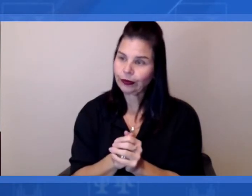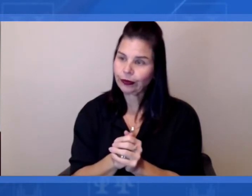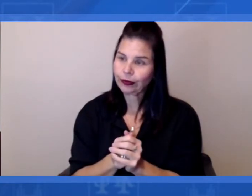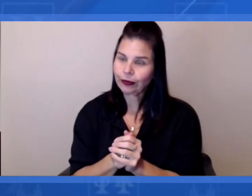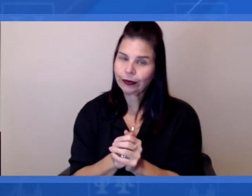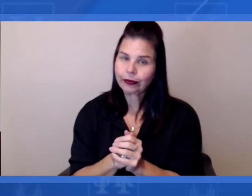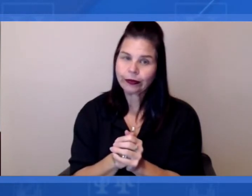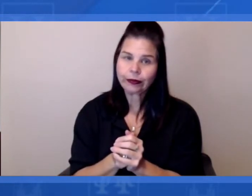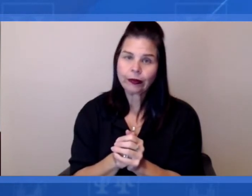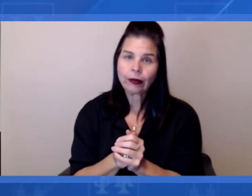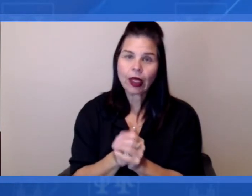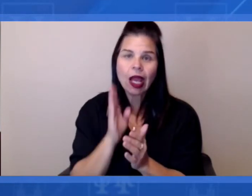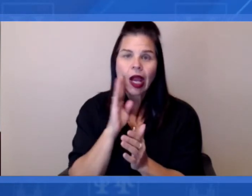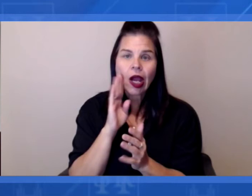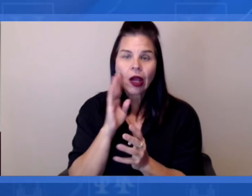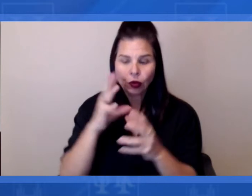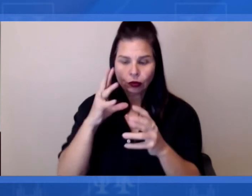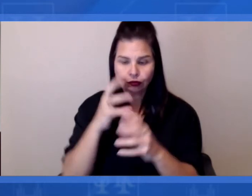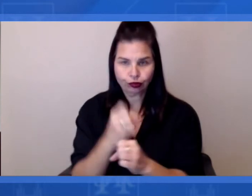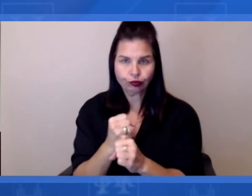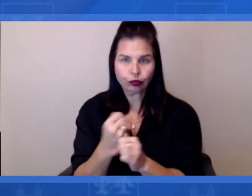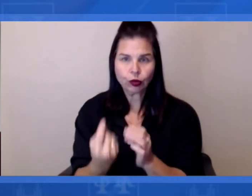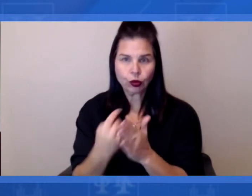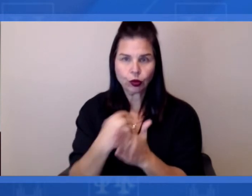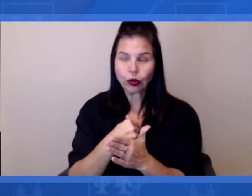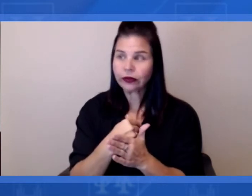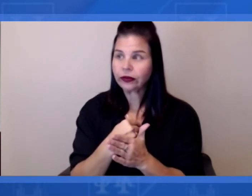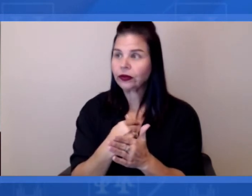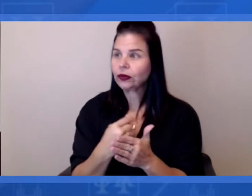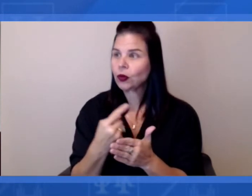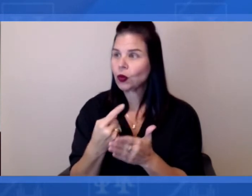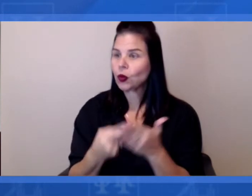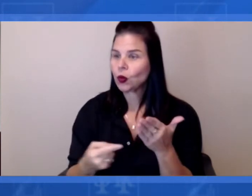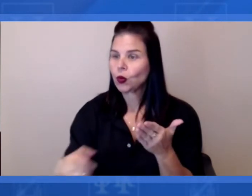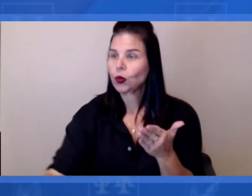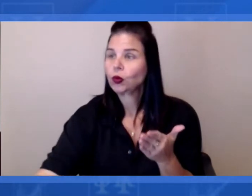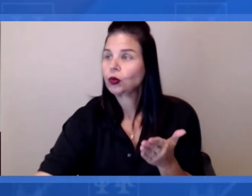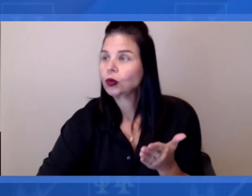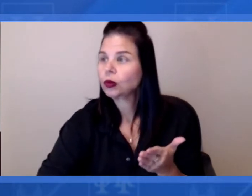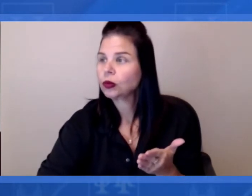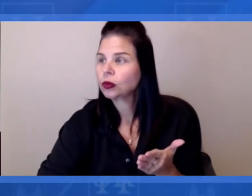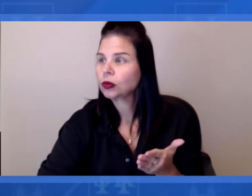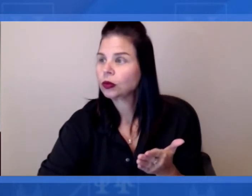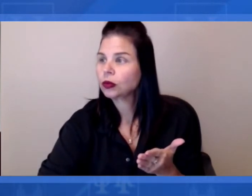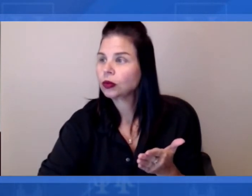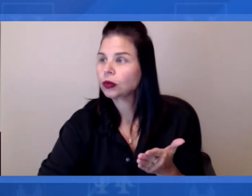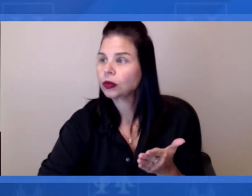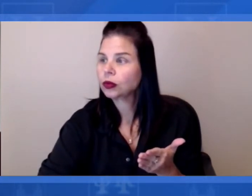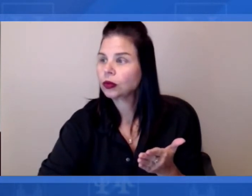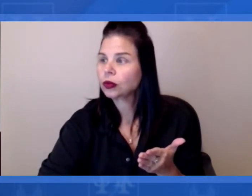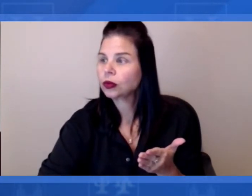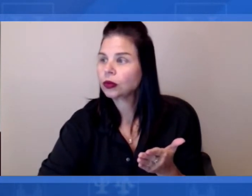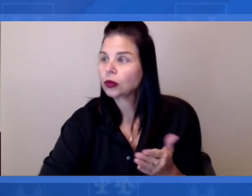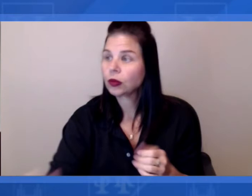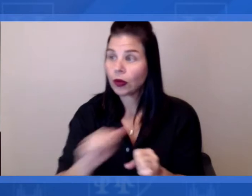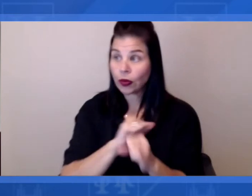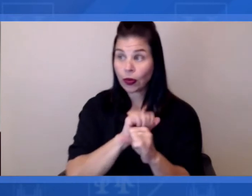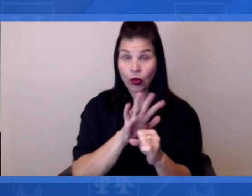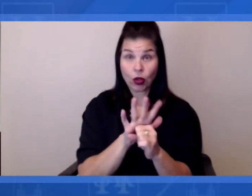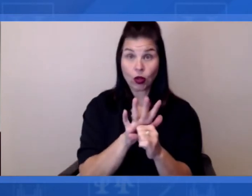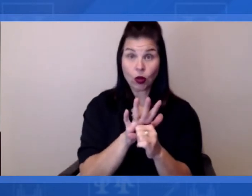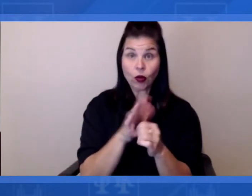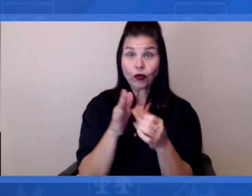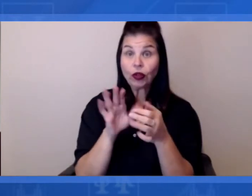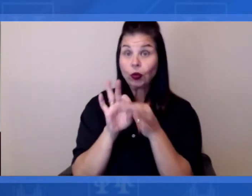I'm just going to summarize the current COVID-related service adjustments on DARTS.